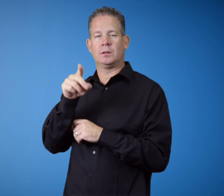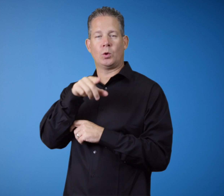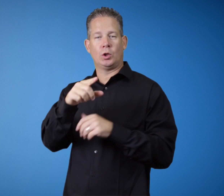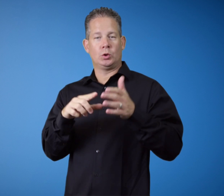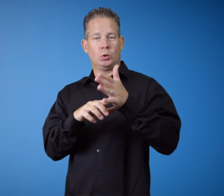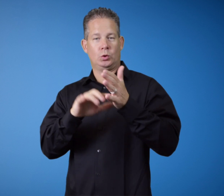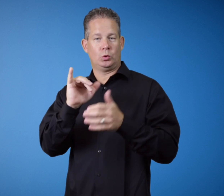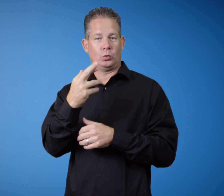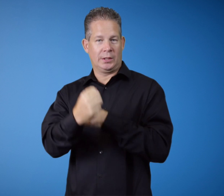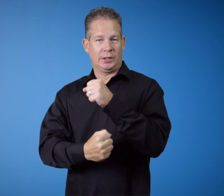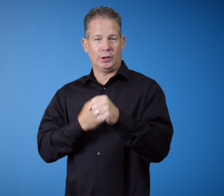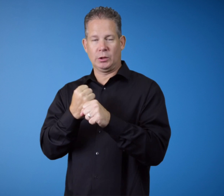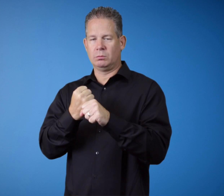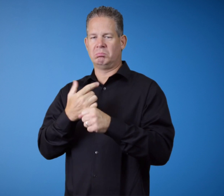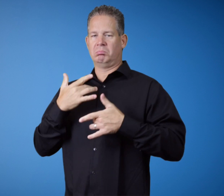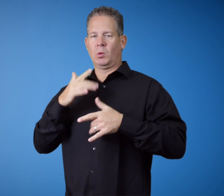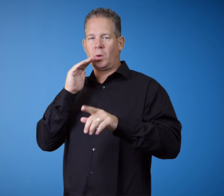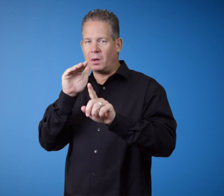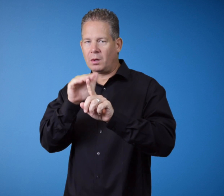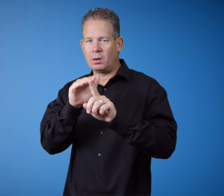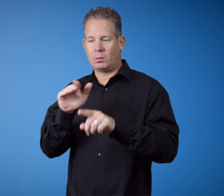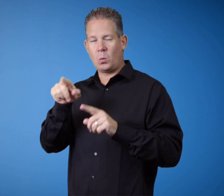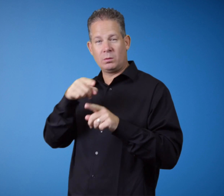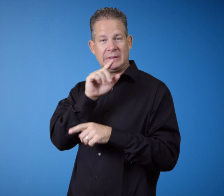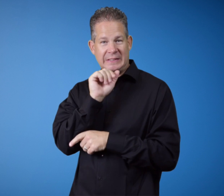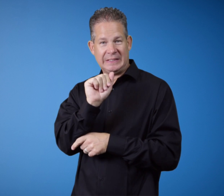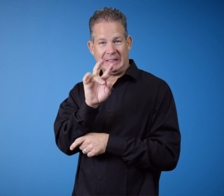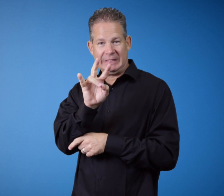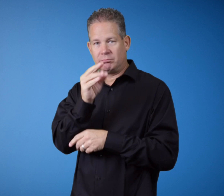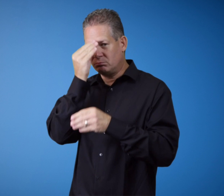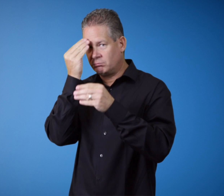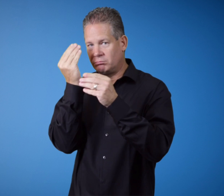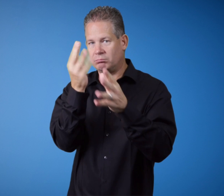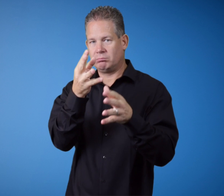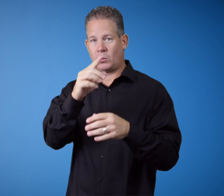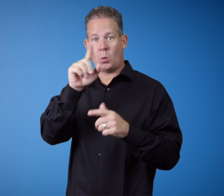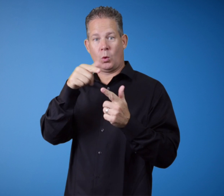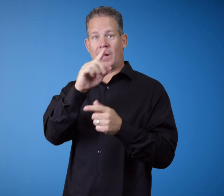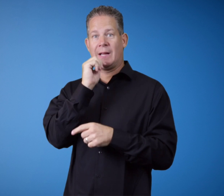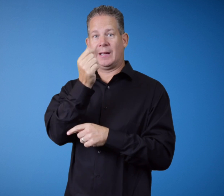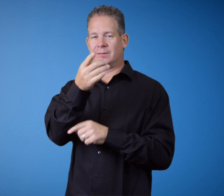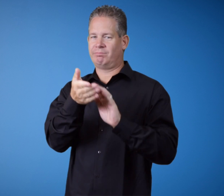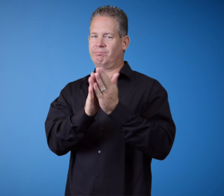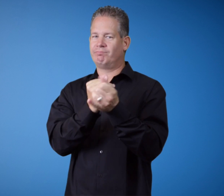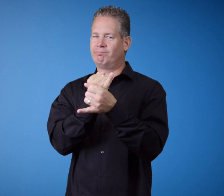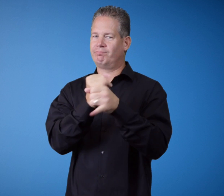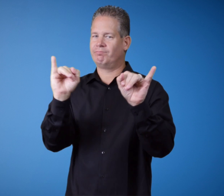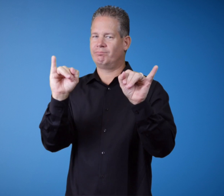Your ARD committee during your junior year will likely tell you that when you're 17 years old, that when you become 18, that